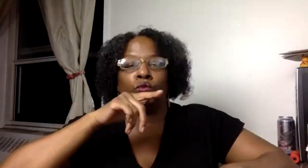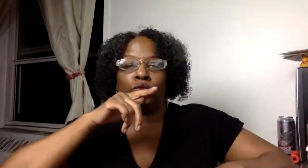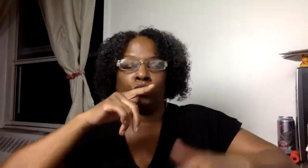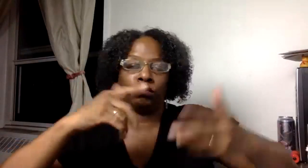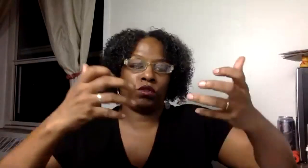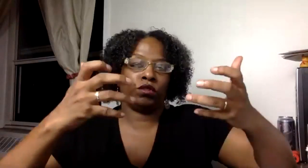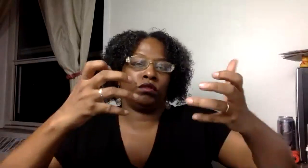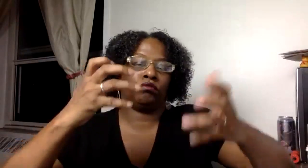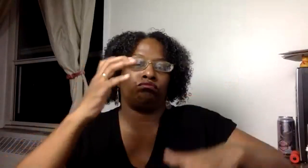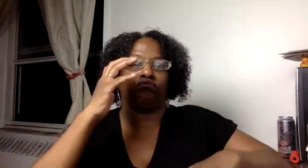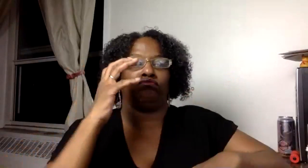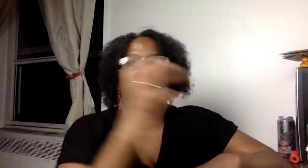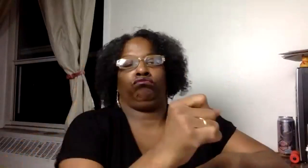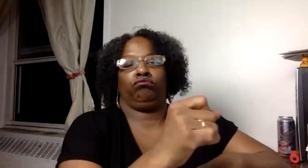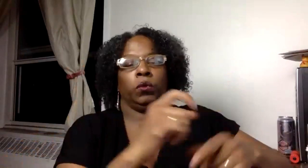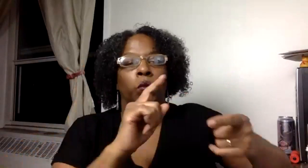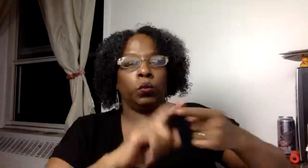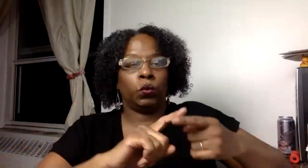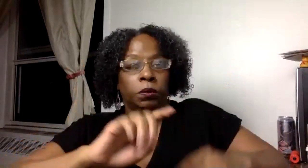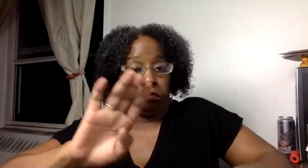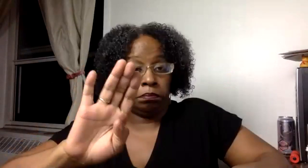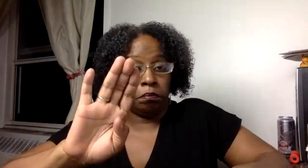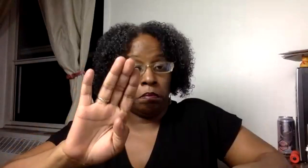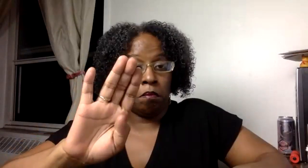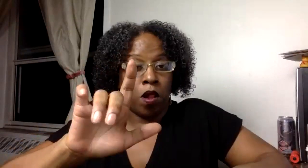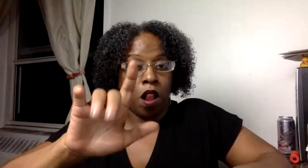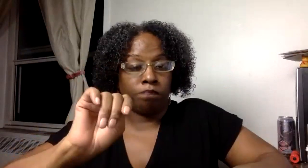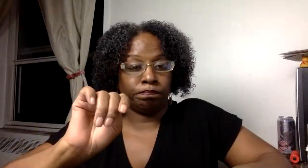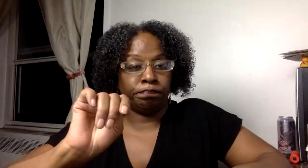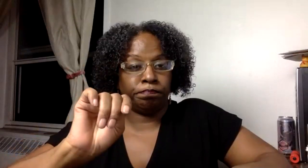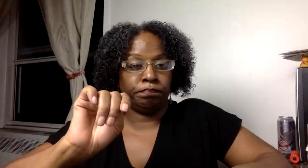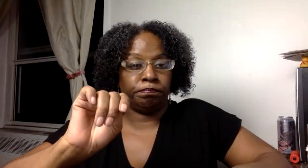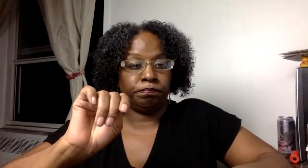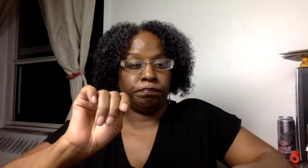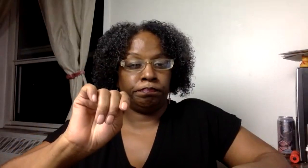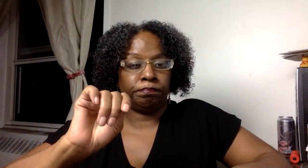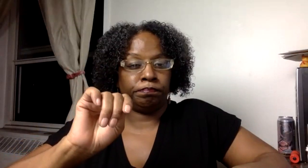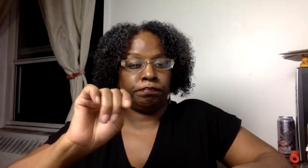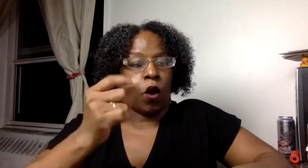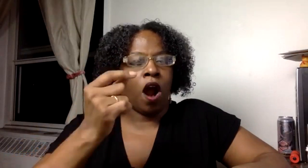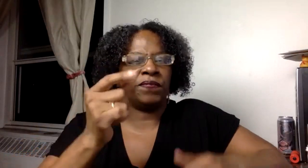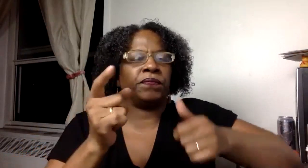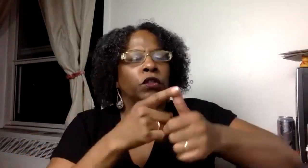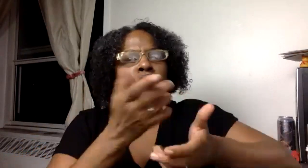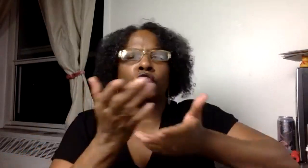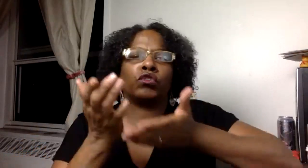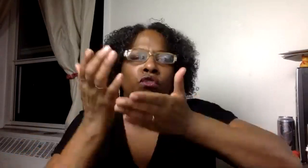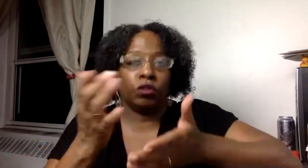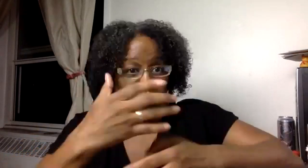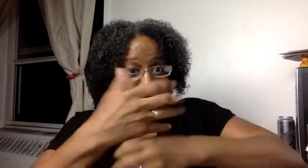off. Mari. Computer audio muted. Video on. Melissa. Computer audio muted. Video